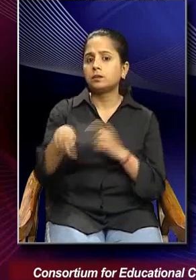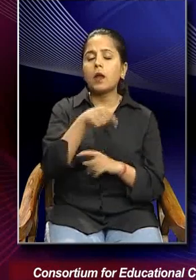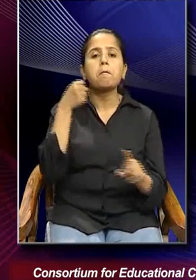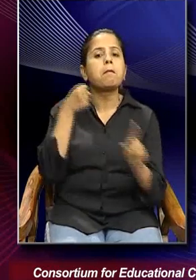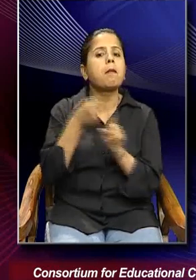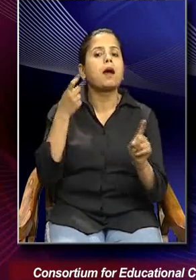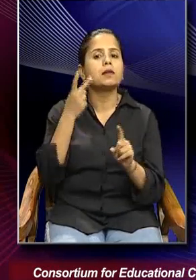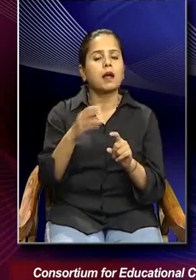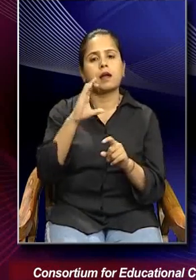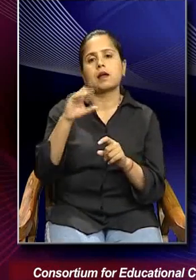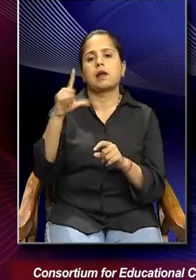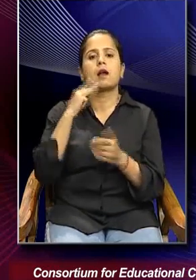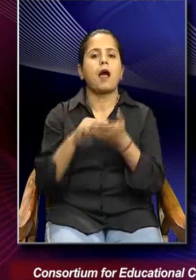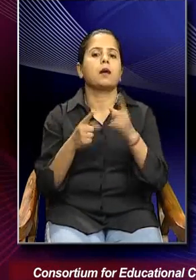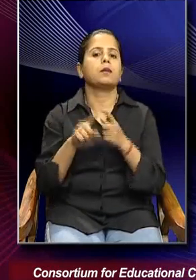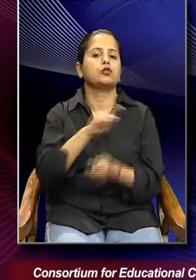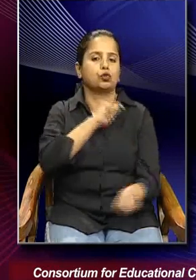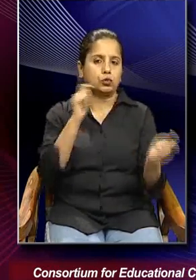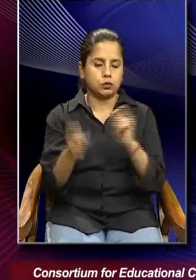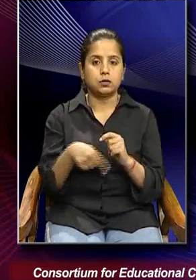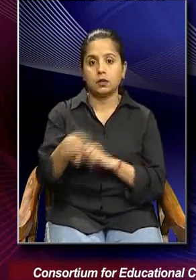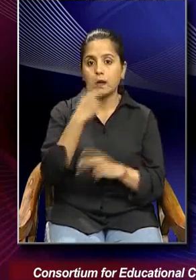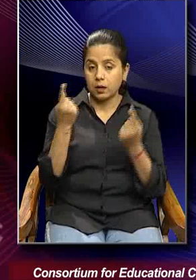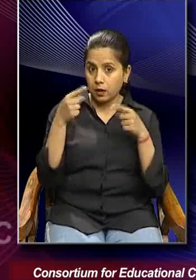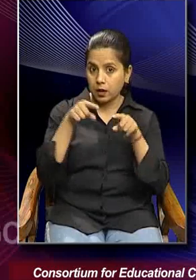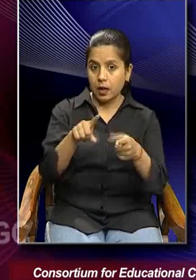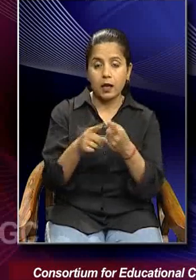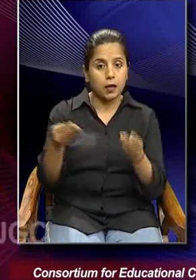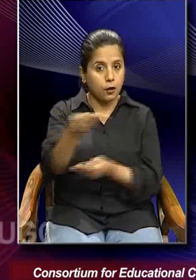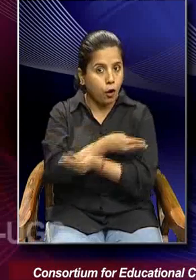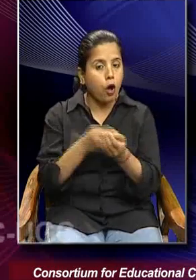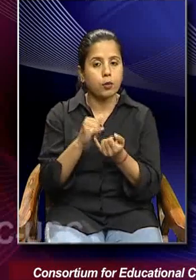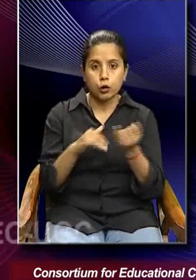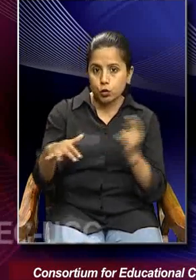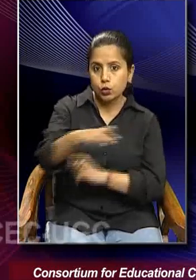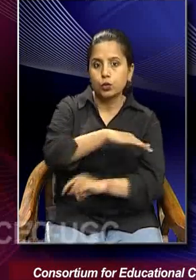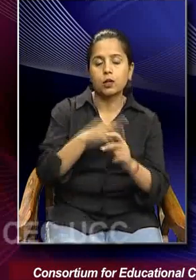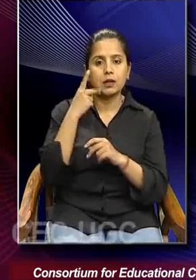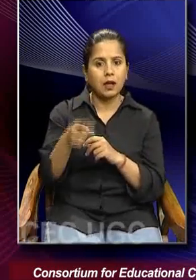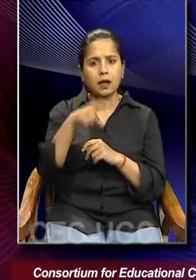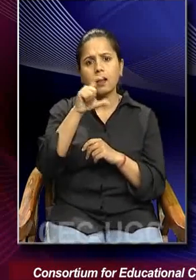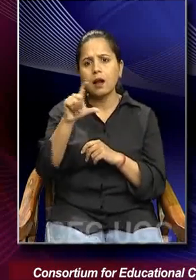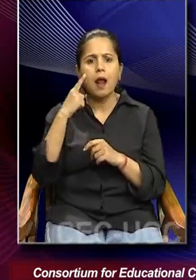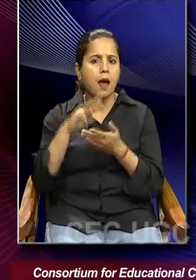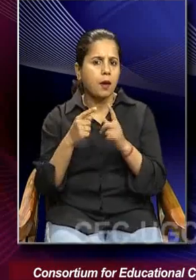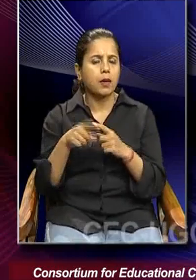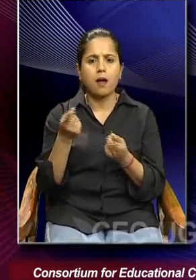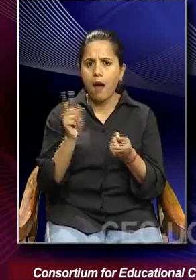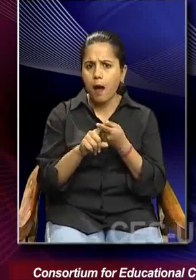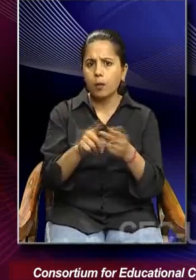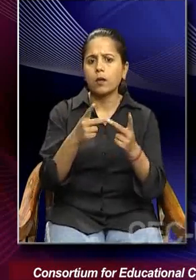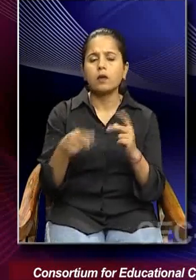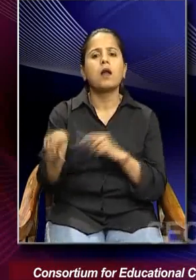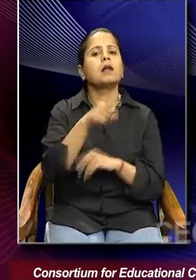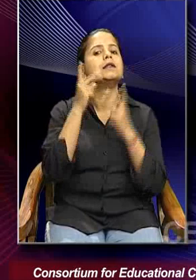impact of climate change. So along with these economic, social and climatic factors, often it is